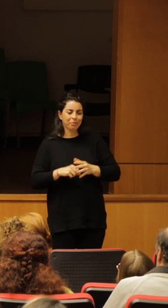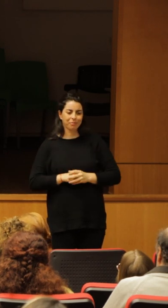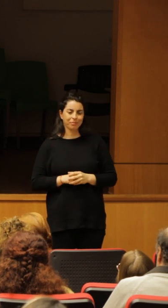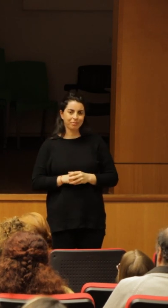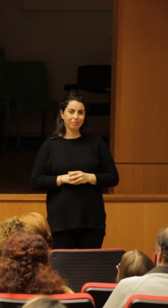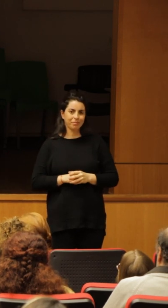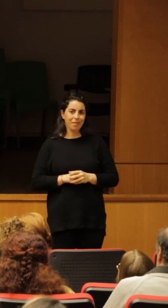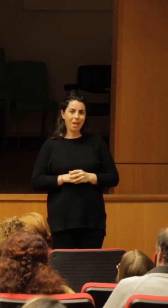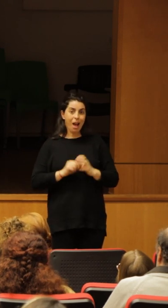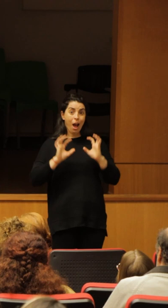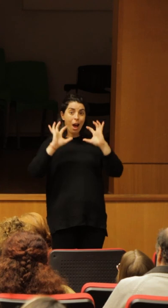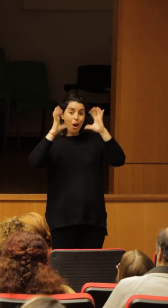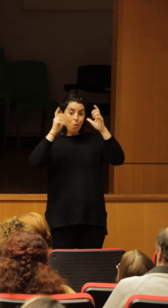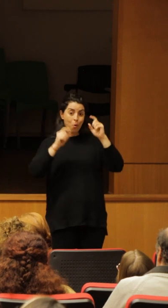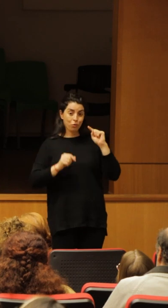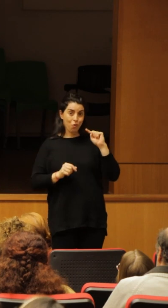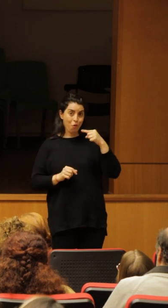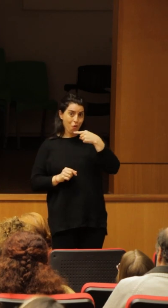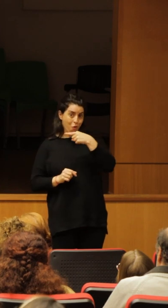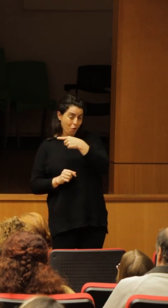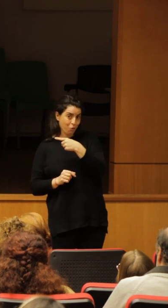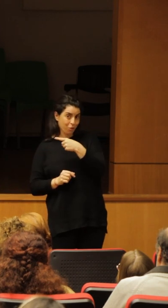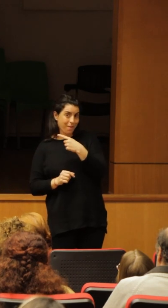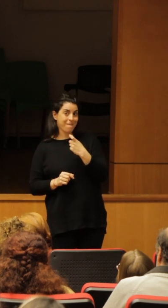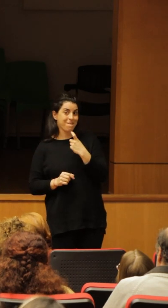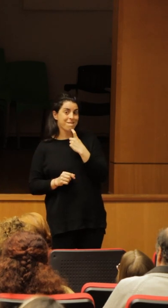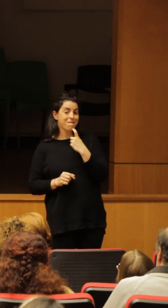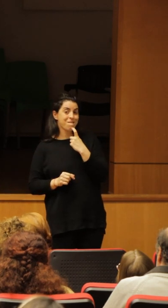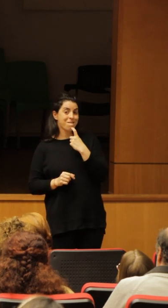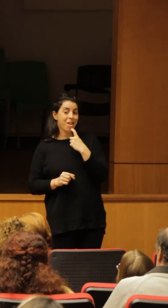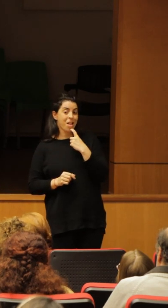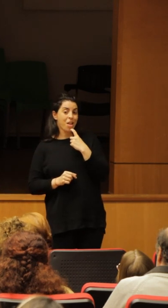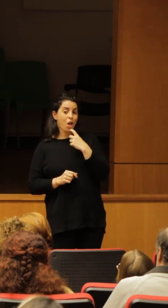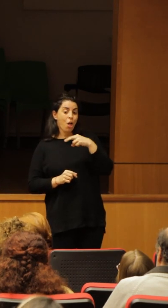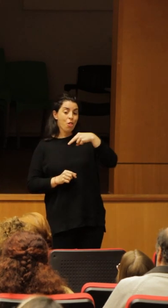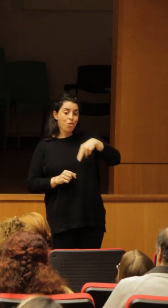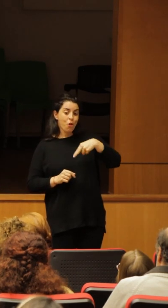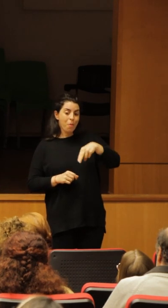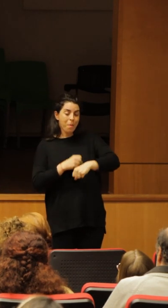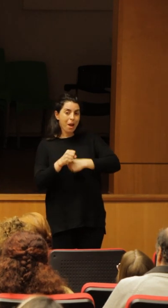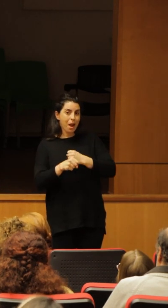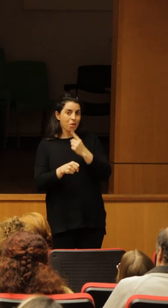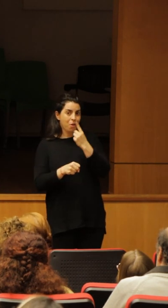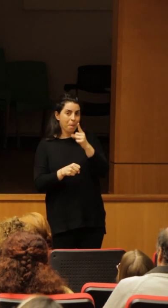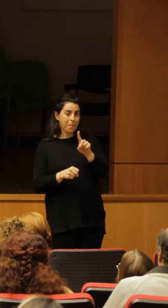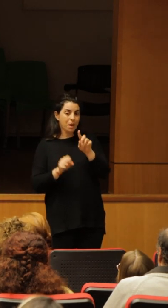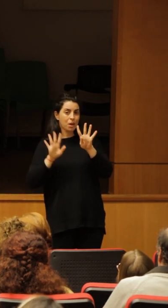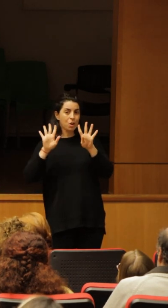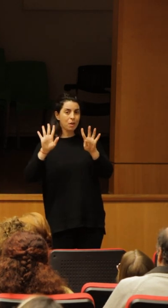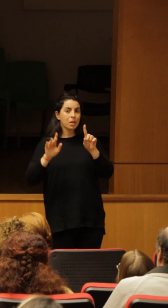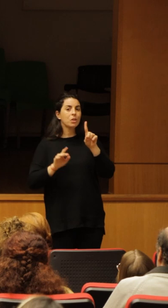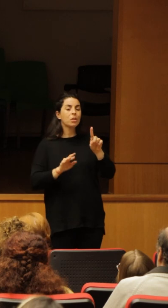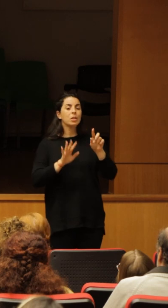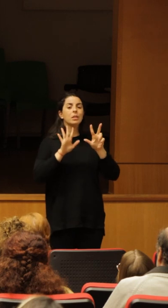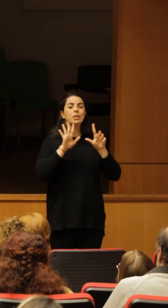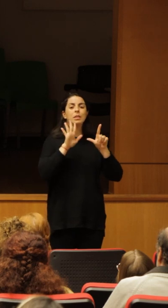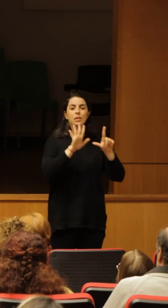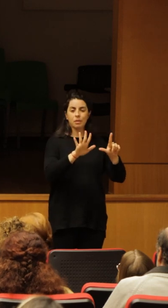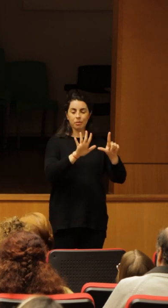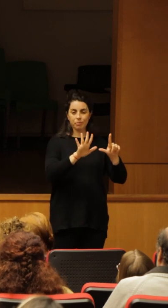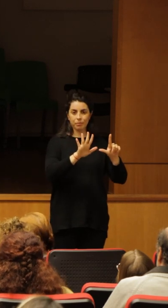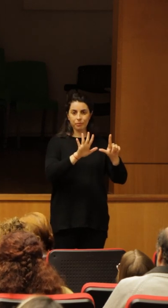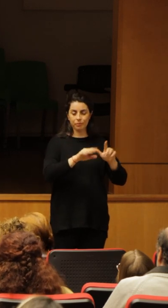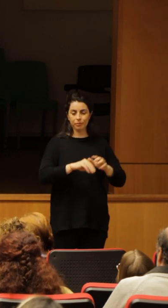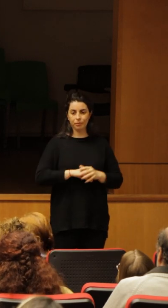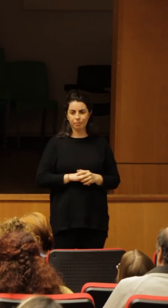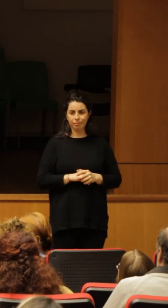la Revolución Rusa. November of 1917. De noviembre de 1917. How is it related to